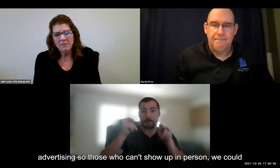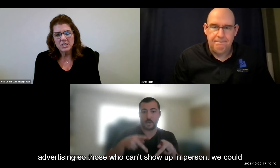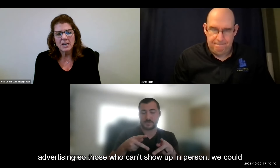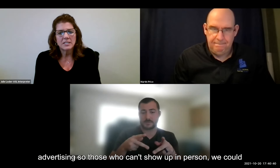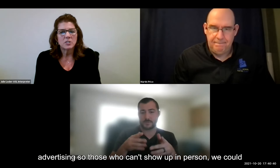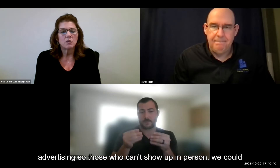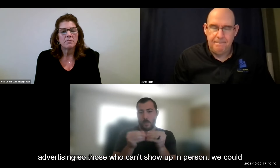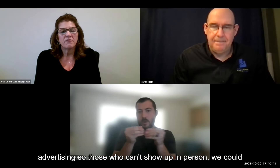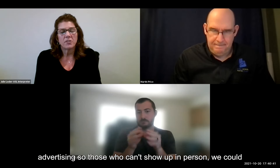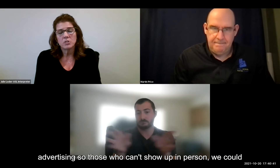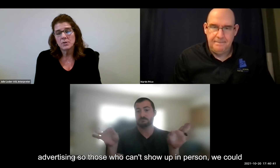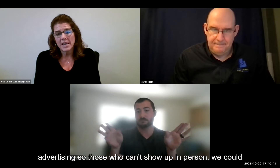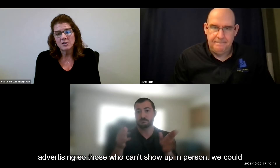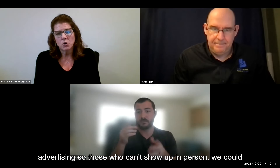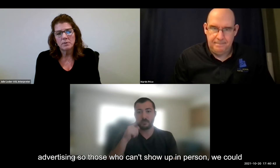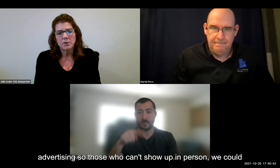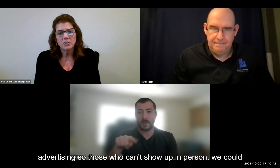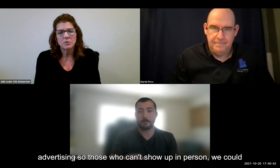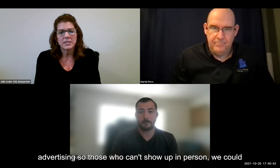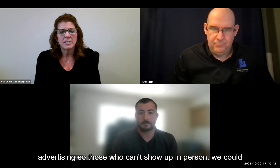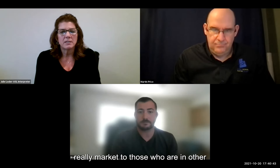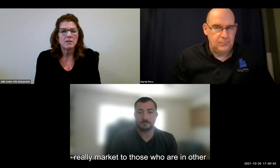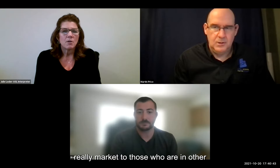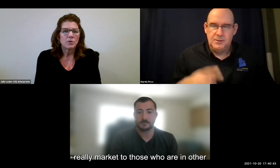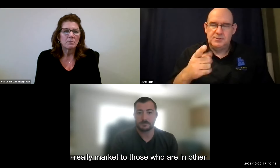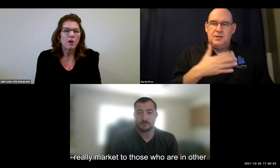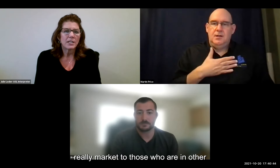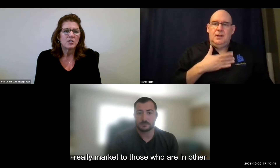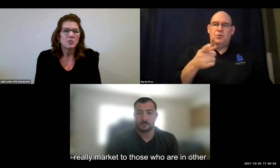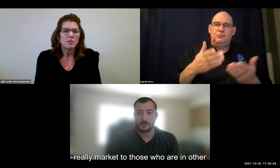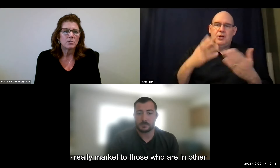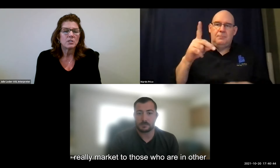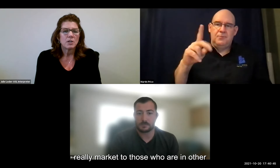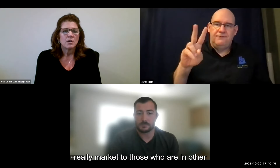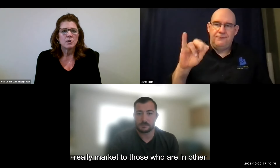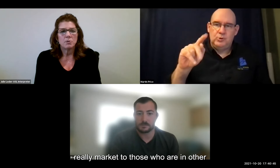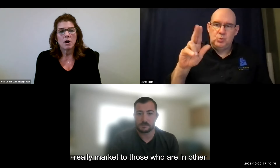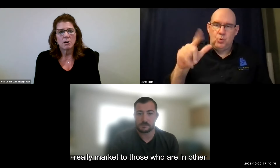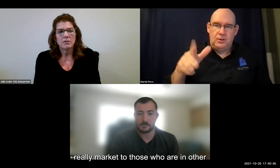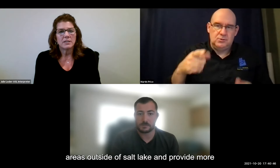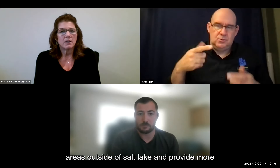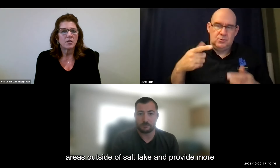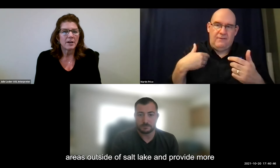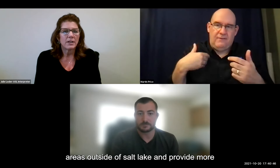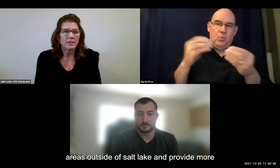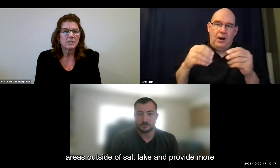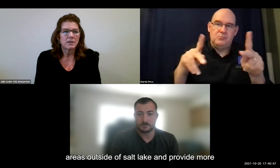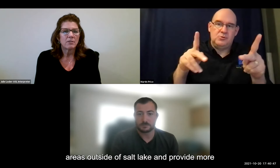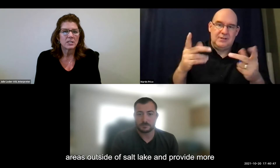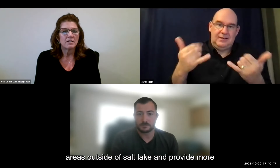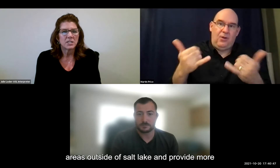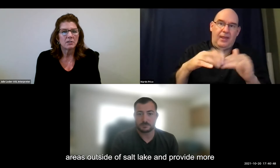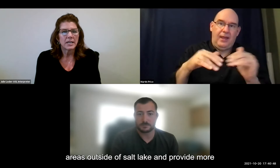doing more advertising. So for those who can't show up in person, we could really market to those who are in other